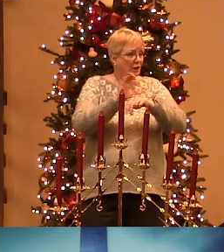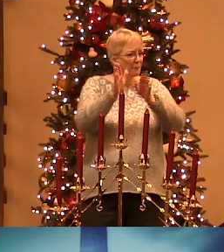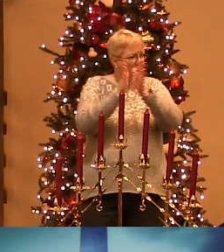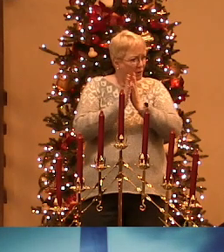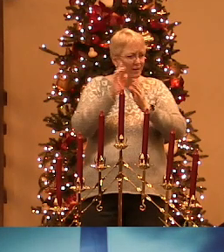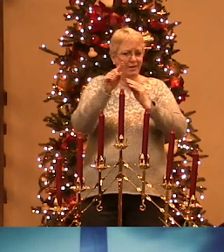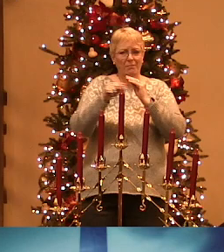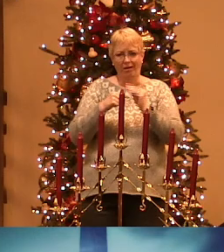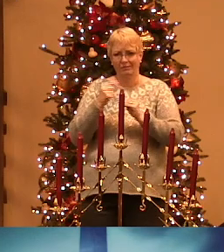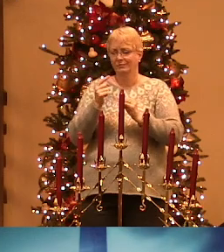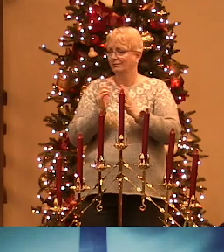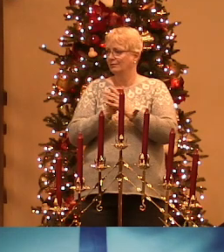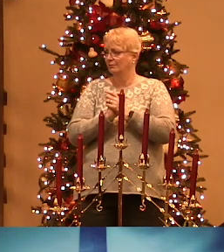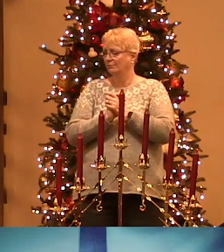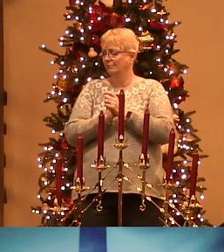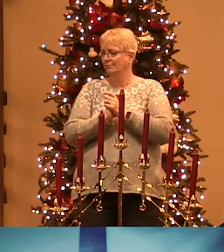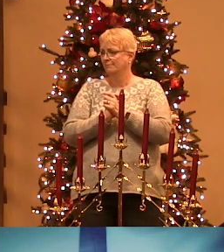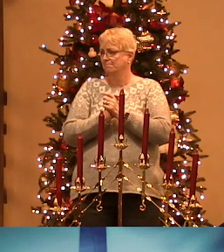about it.